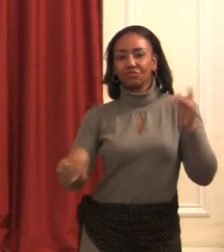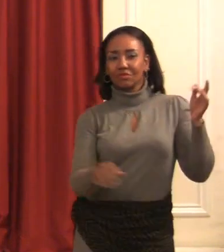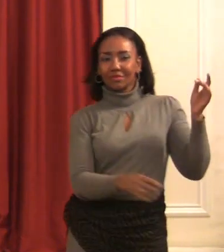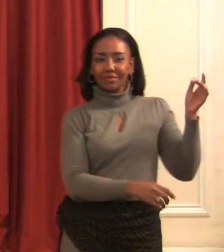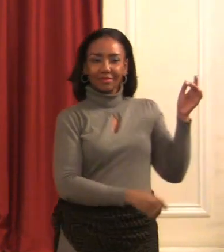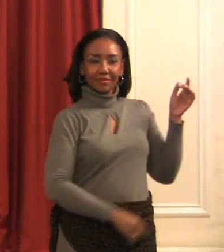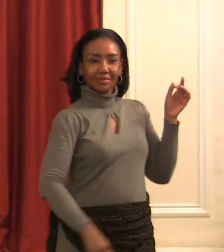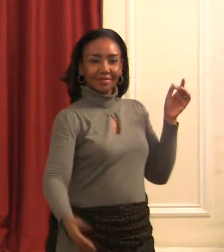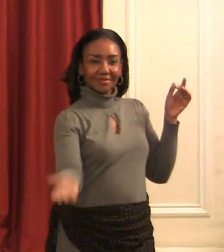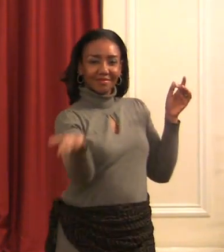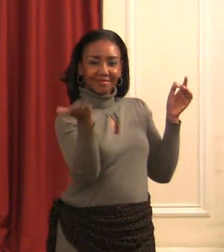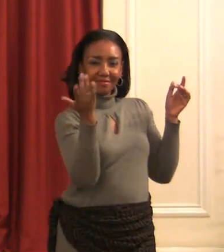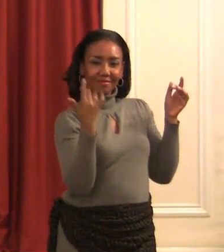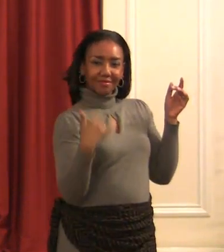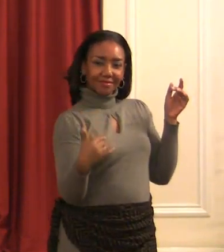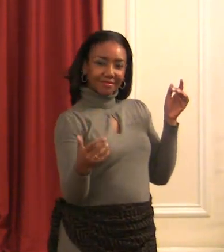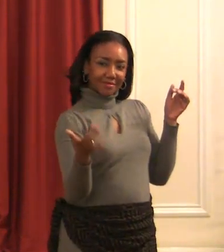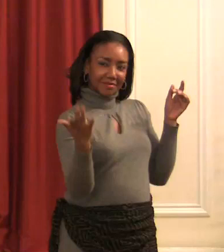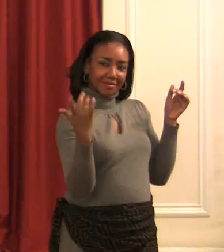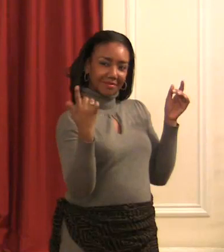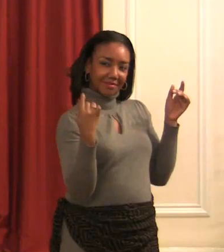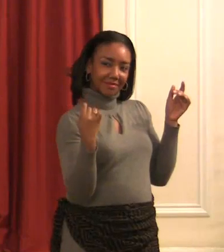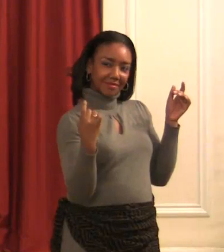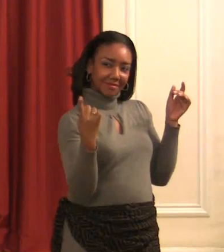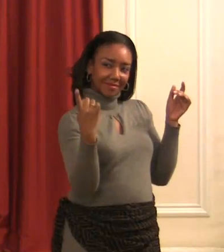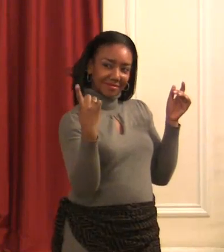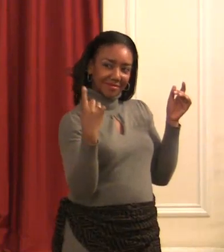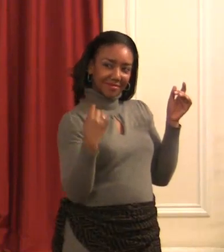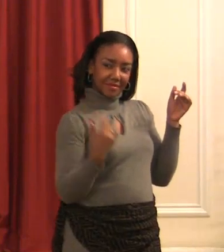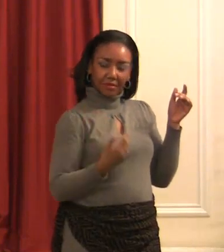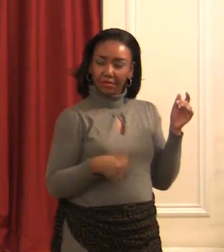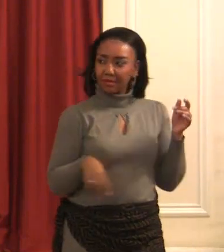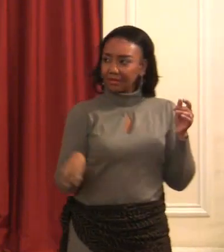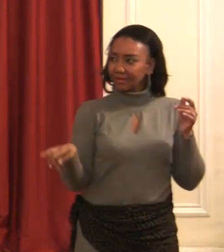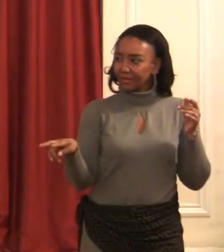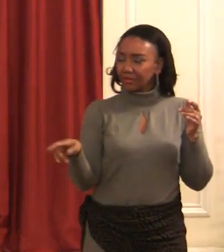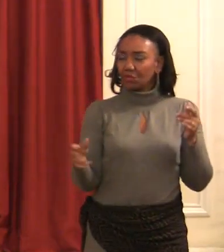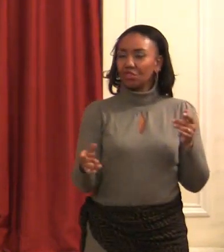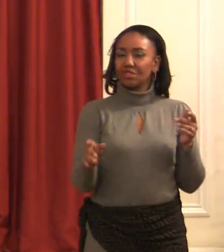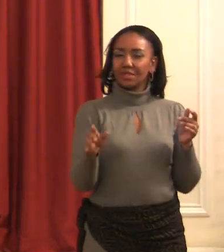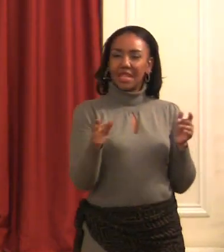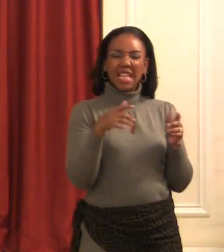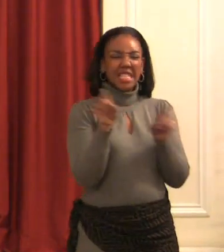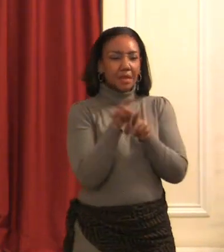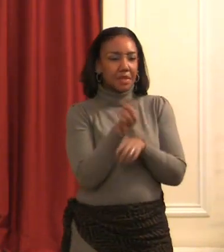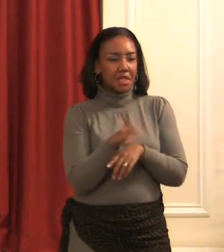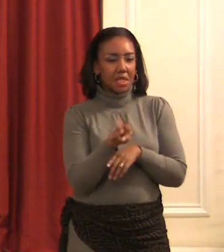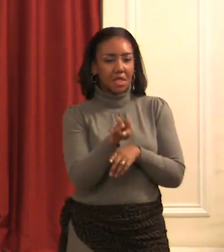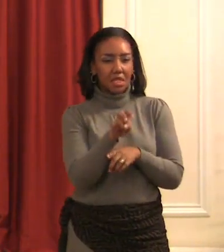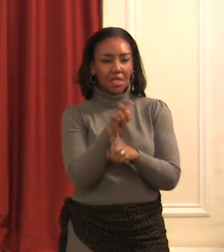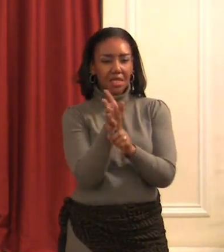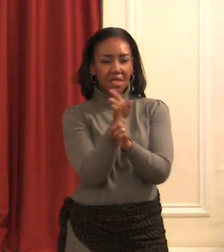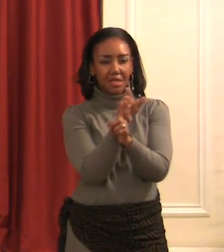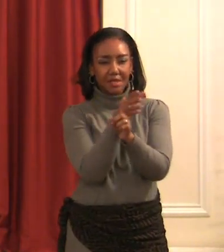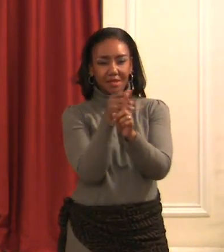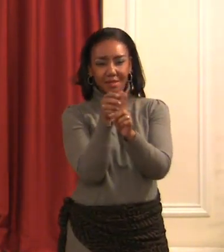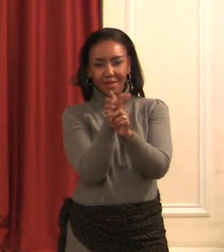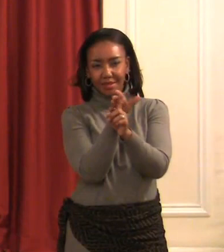poles, beckoning men with a wiggle of her finger, hissing like a snake.